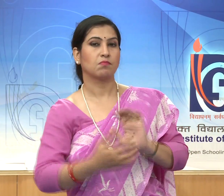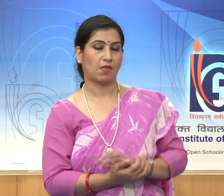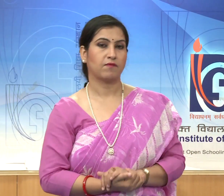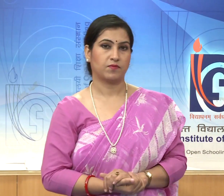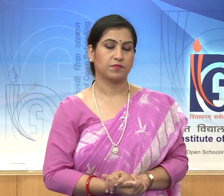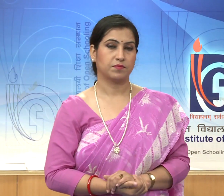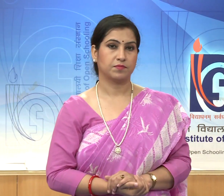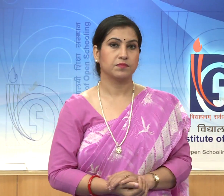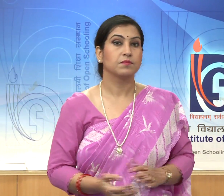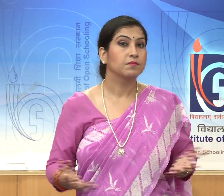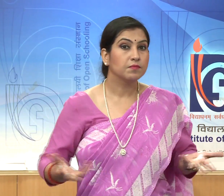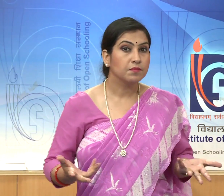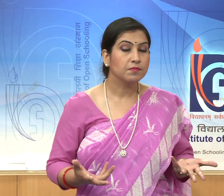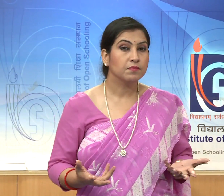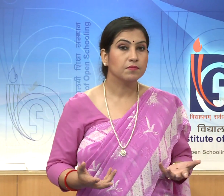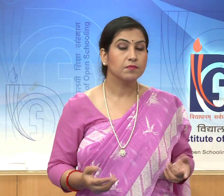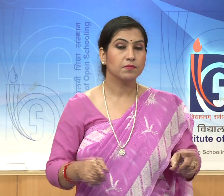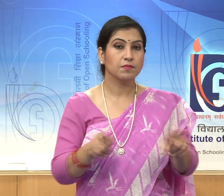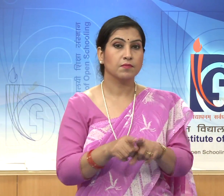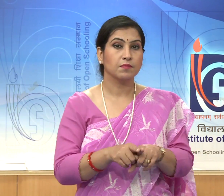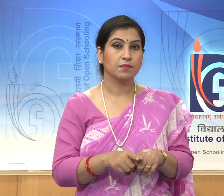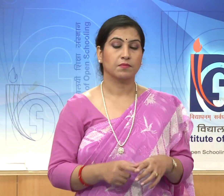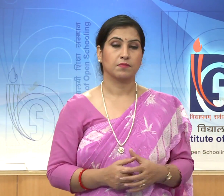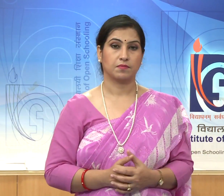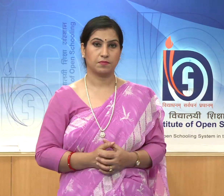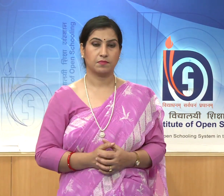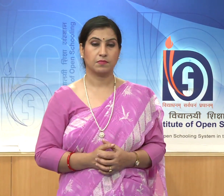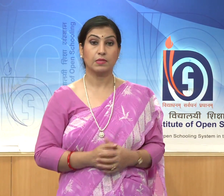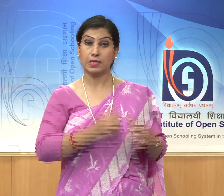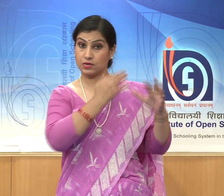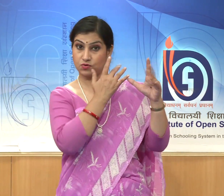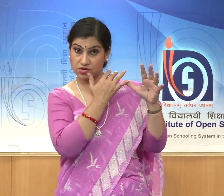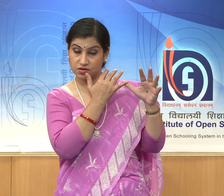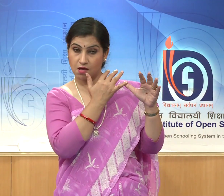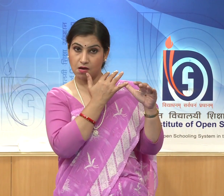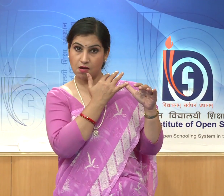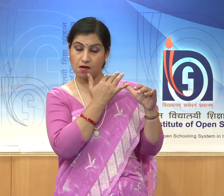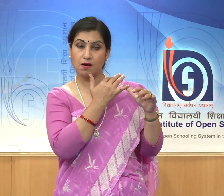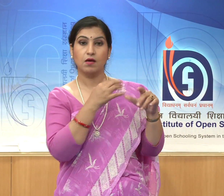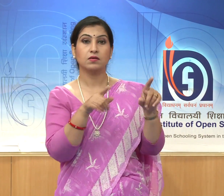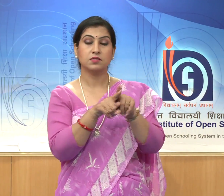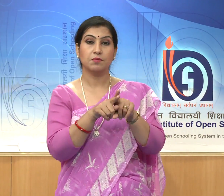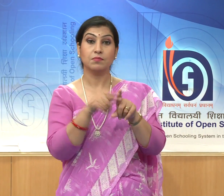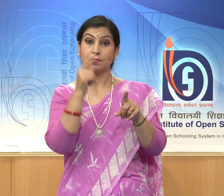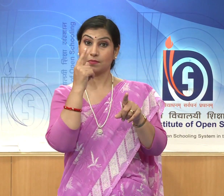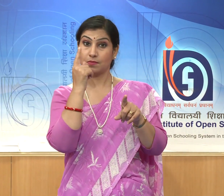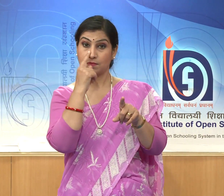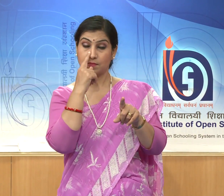of the myth of Krishna and Radha,